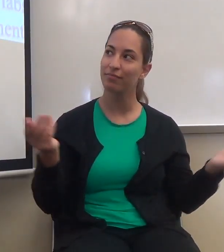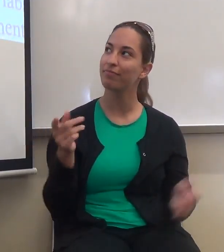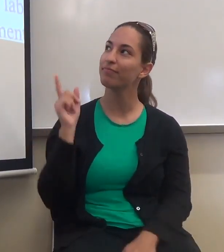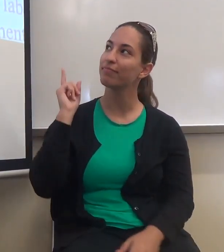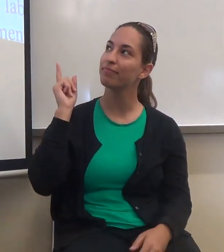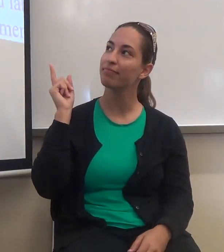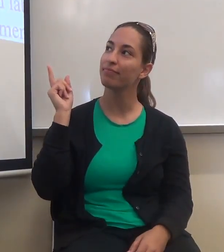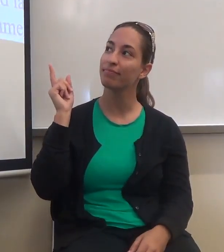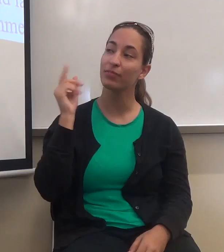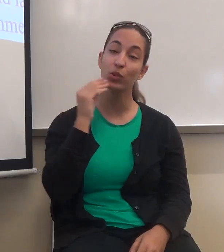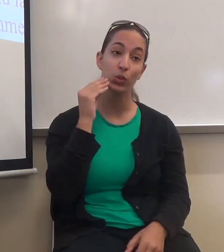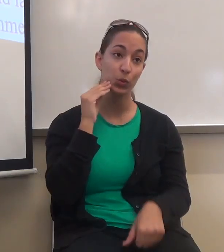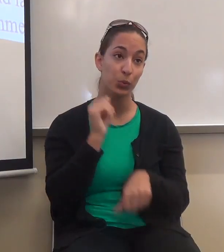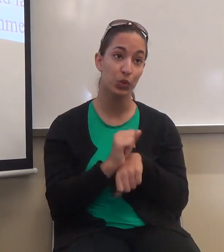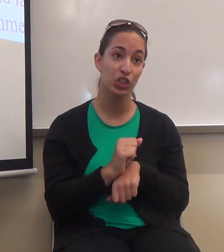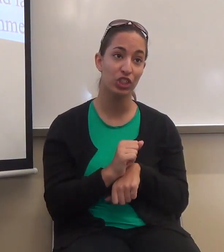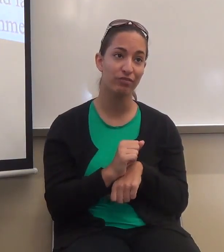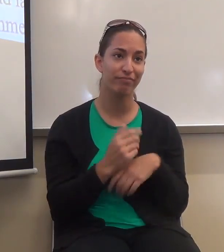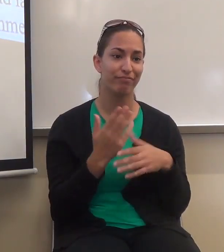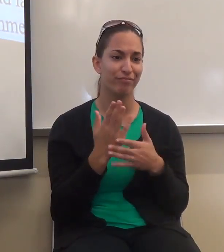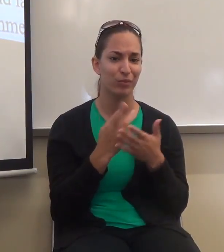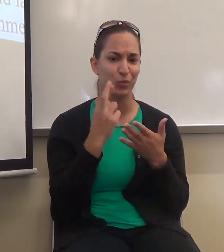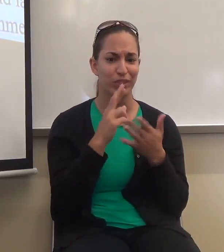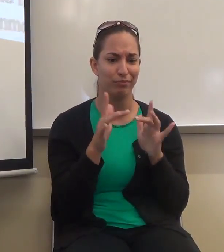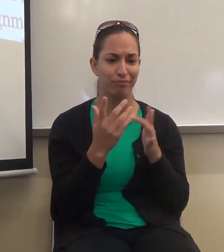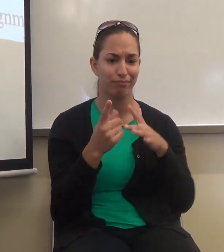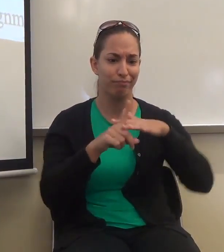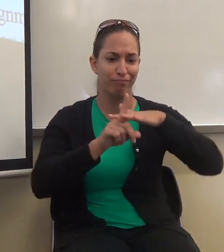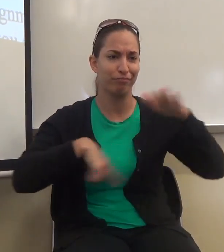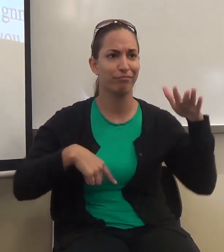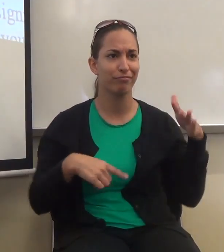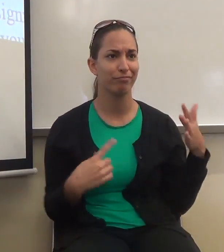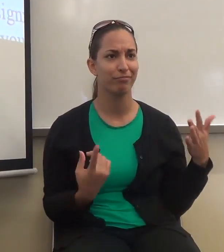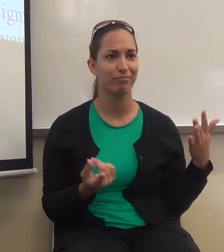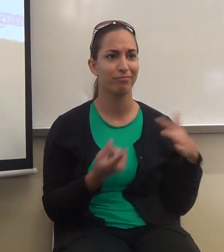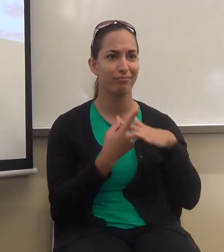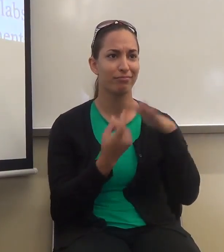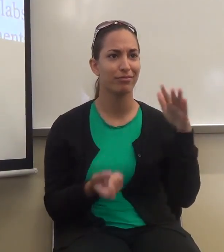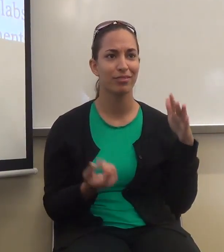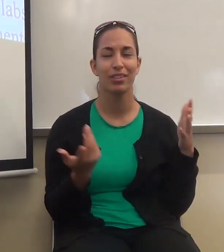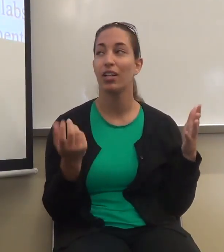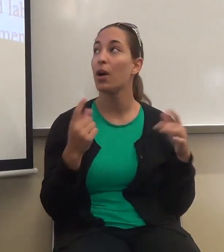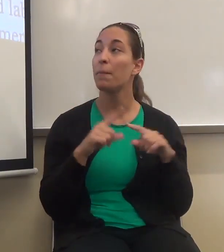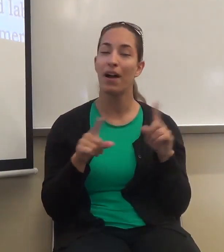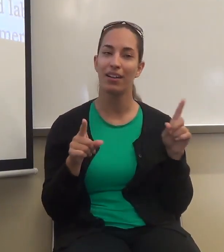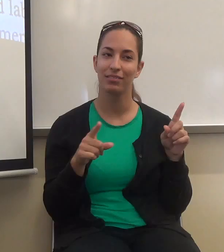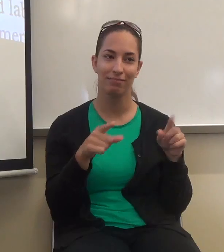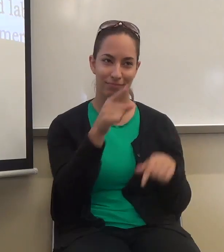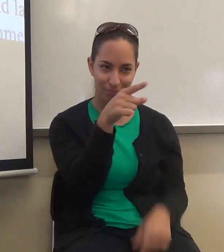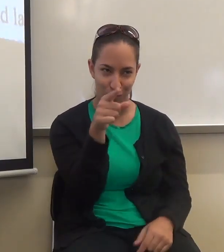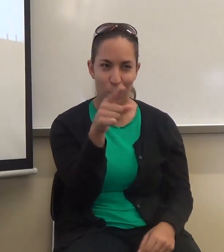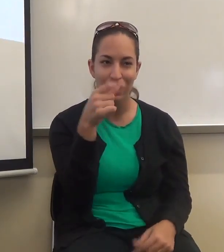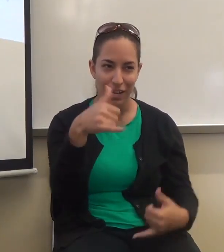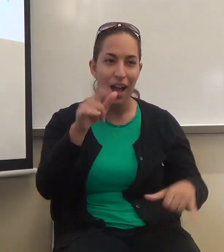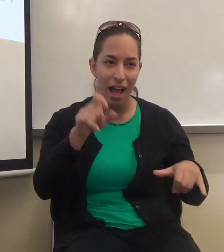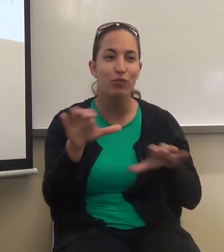The homework has just somehow disappeared, but you're not going to get away without it. As you can see, it